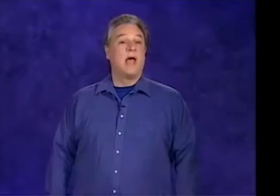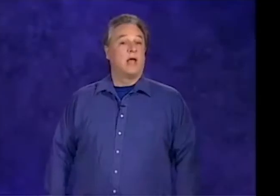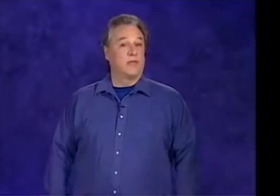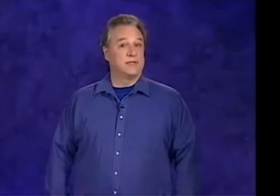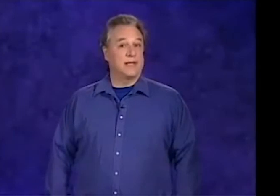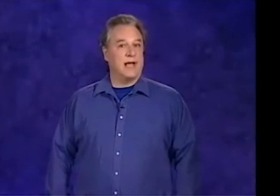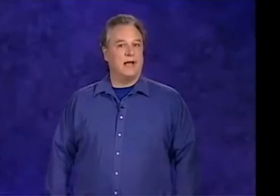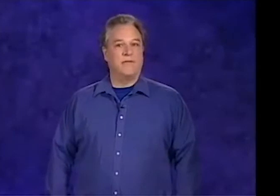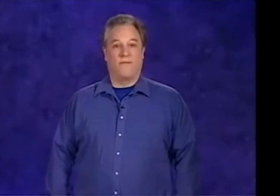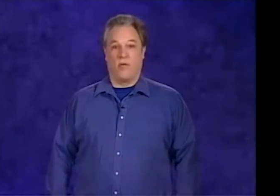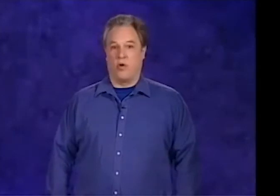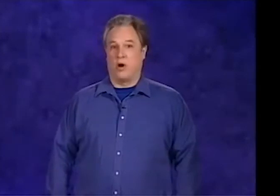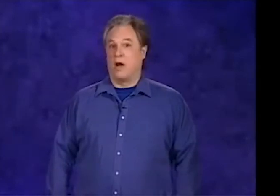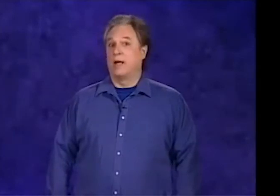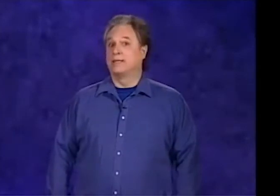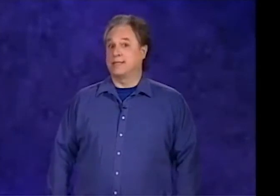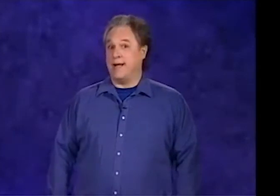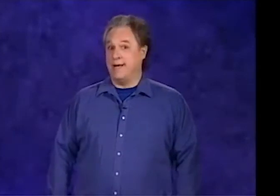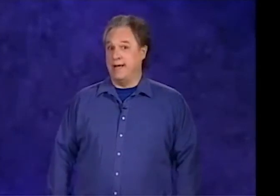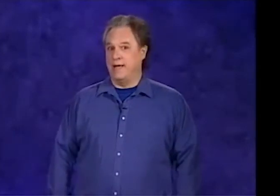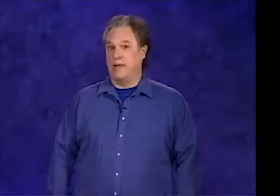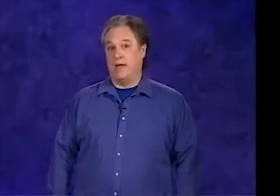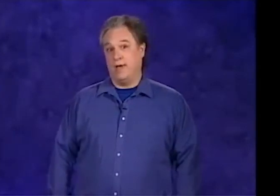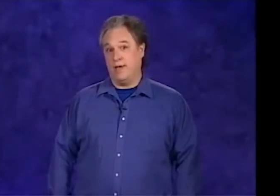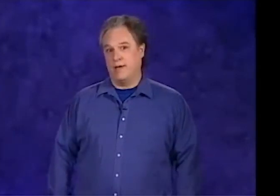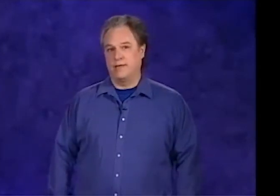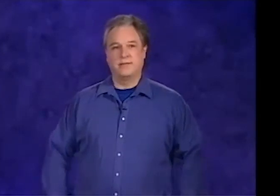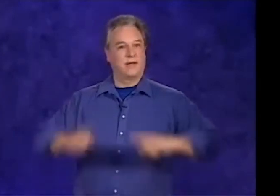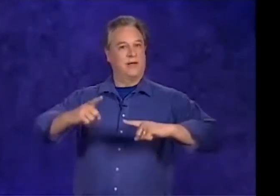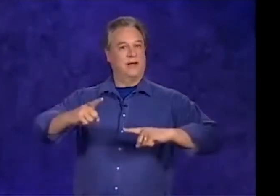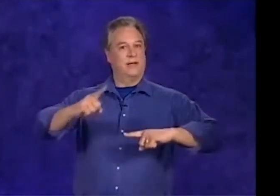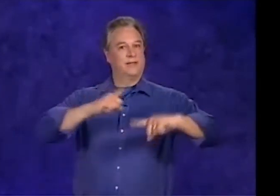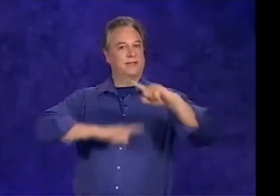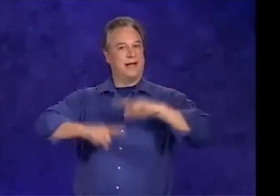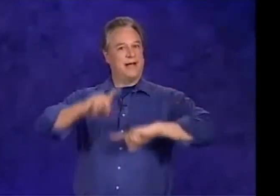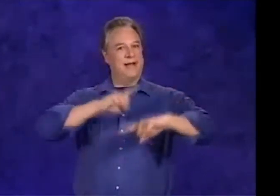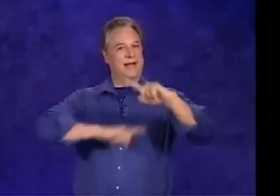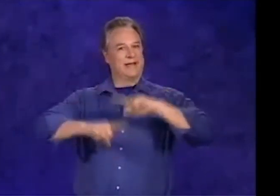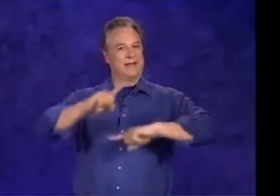The sign for signing is signing.